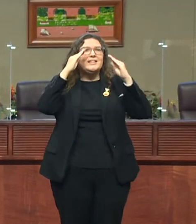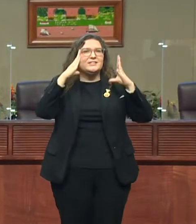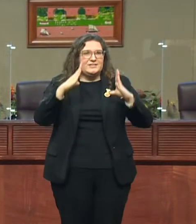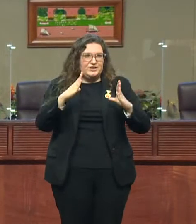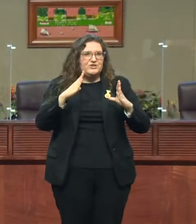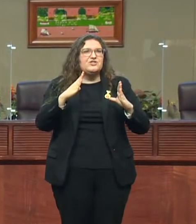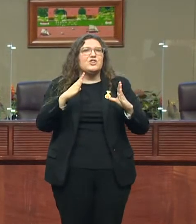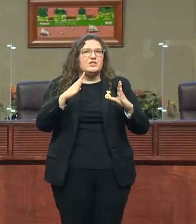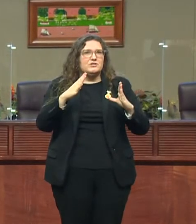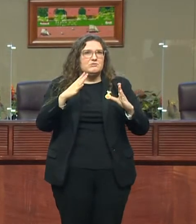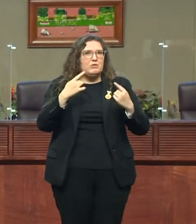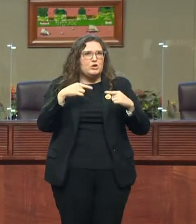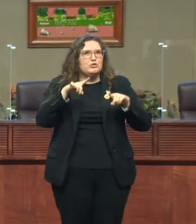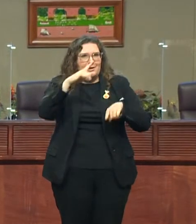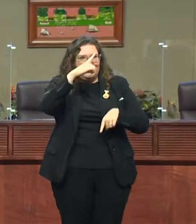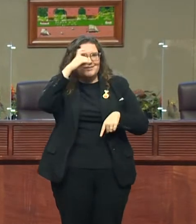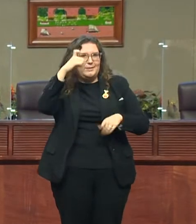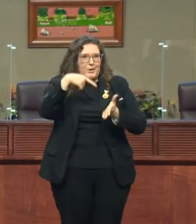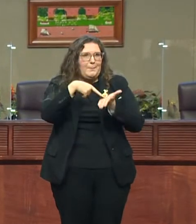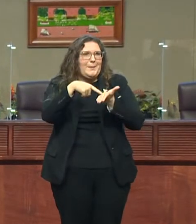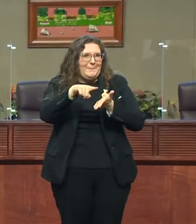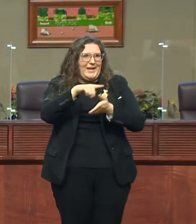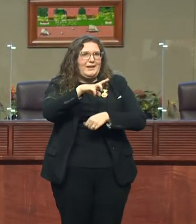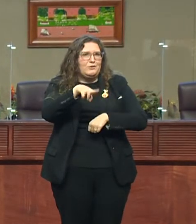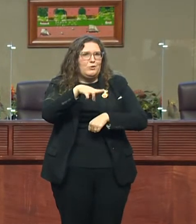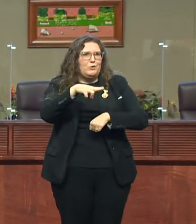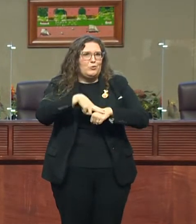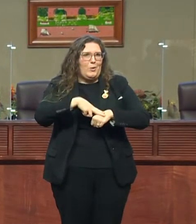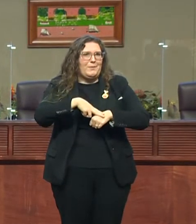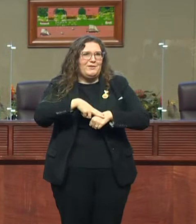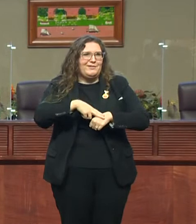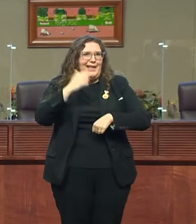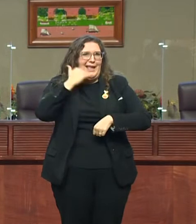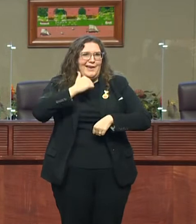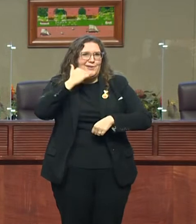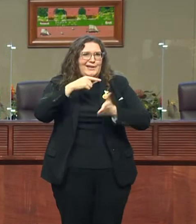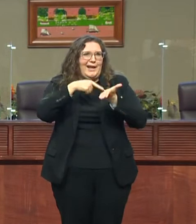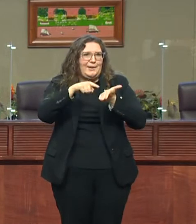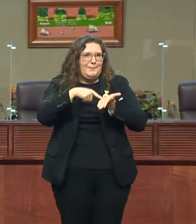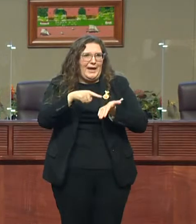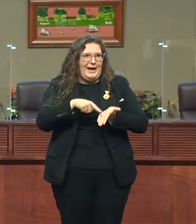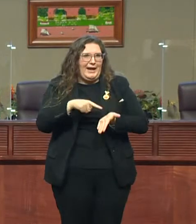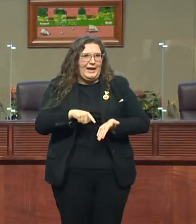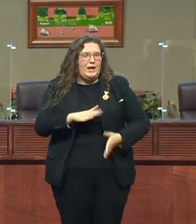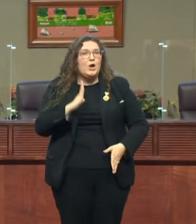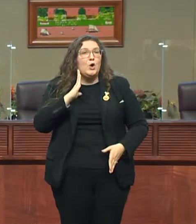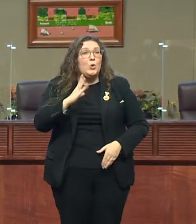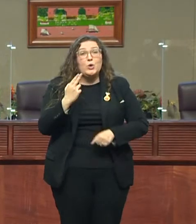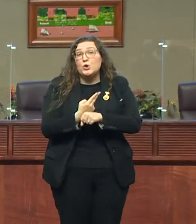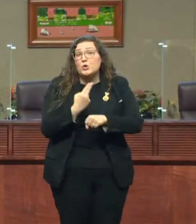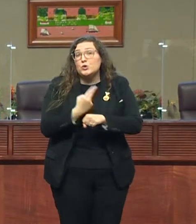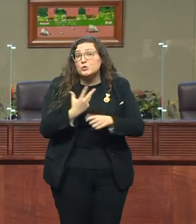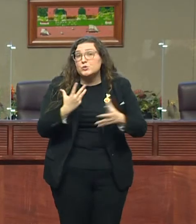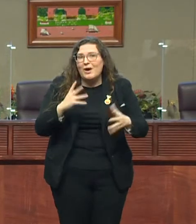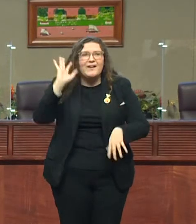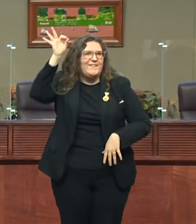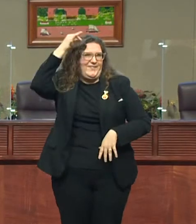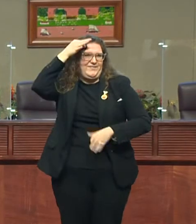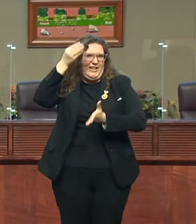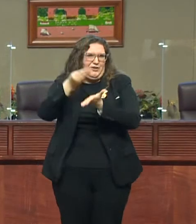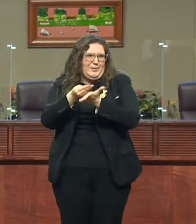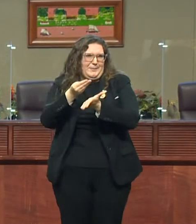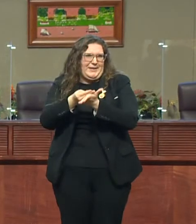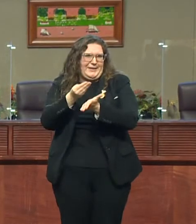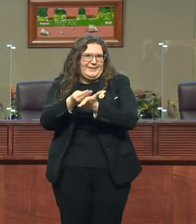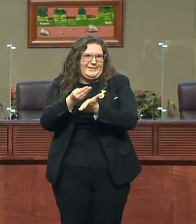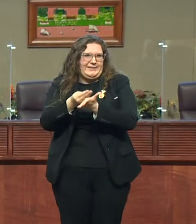their daily rate of pay. That will continue, and we will be using federal dollars to help pay